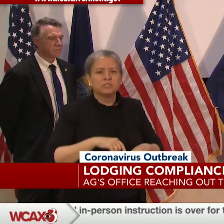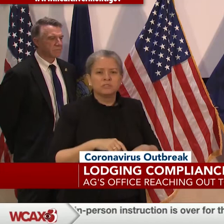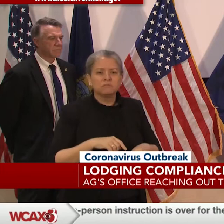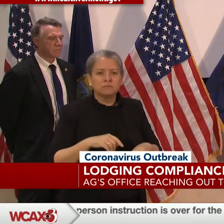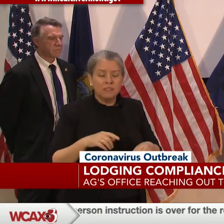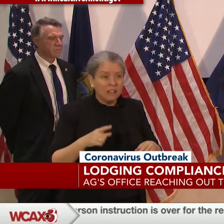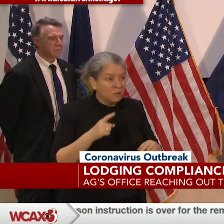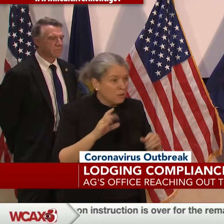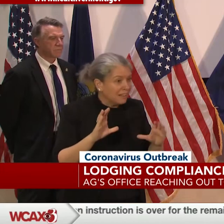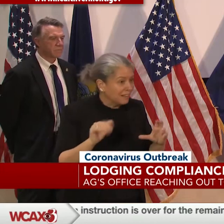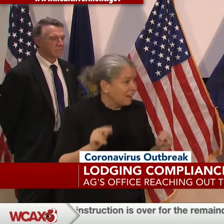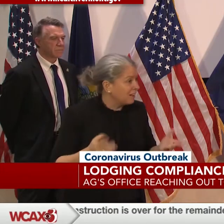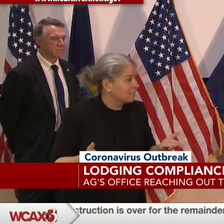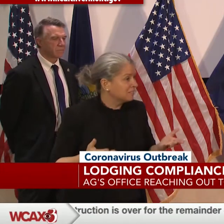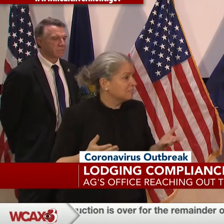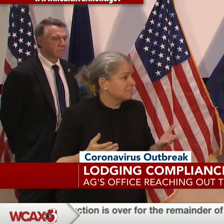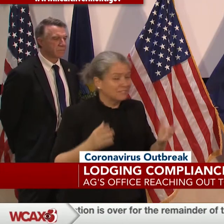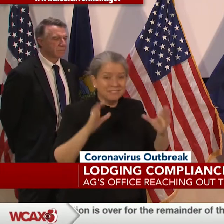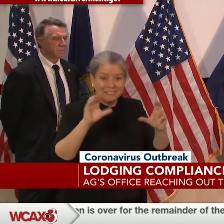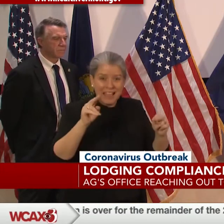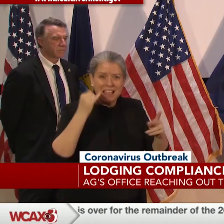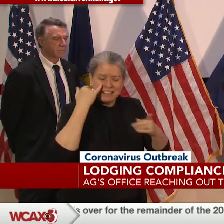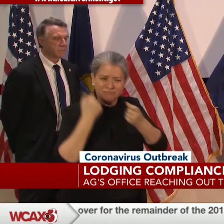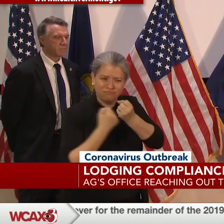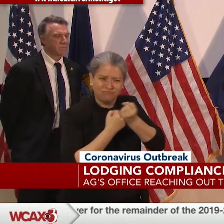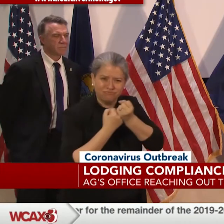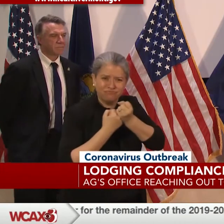everyone pulls together in the same direction.